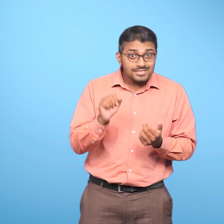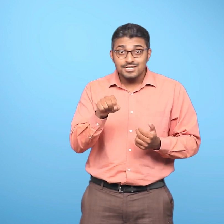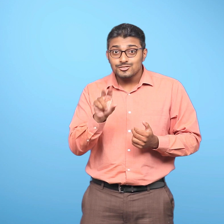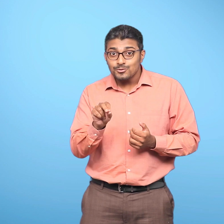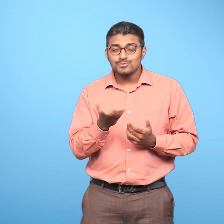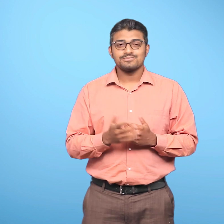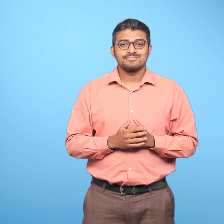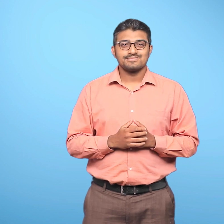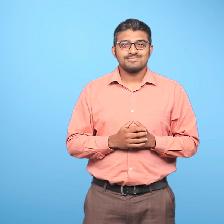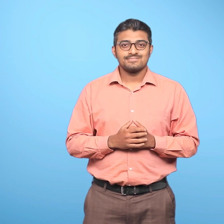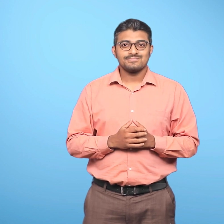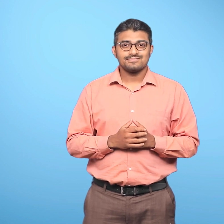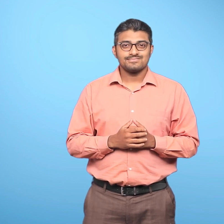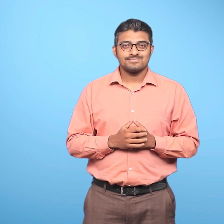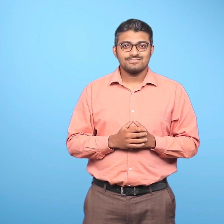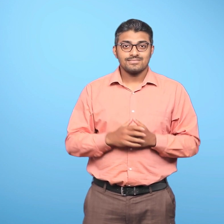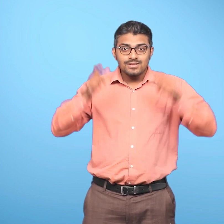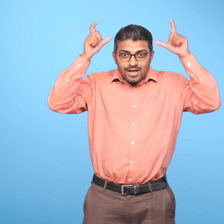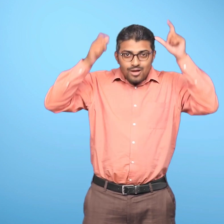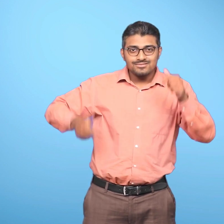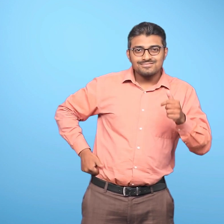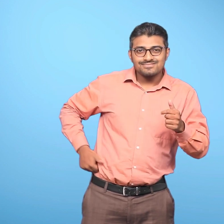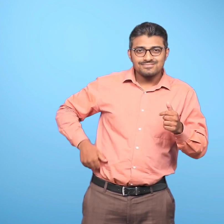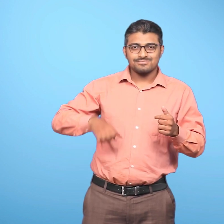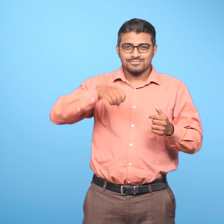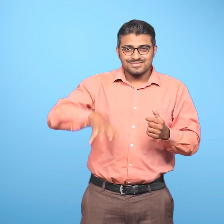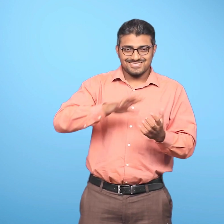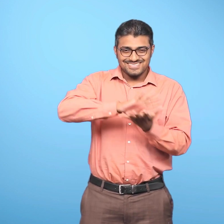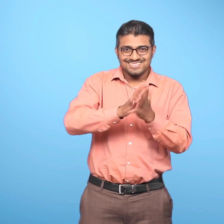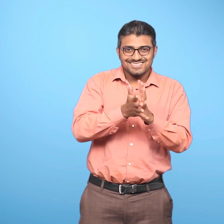Yes or no? Cow dung to biogas.